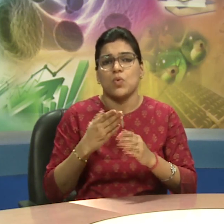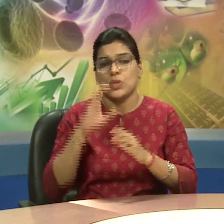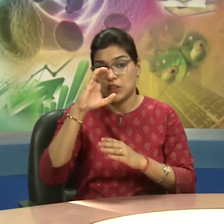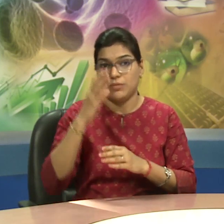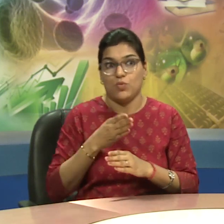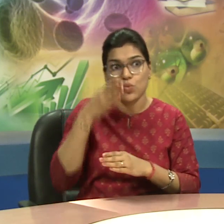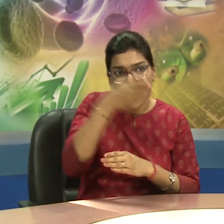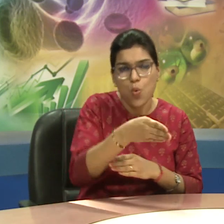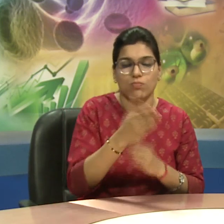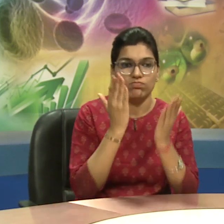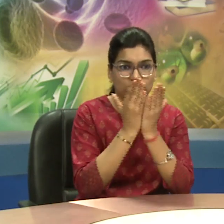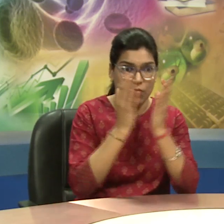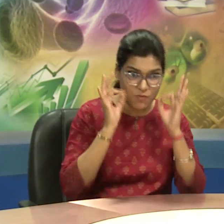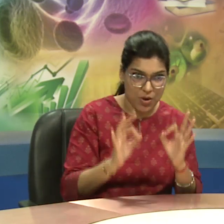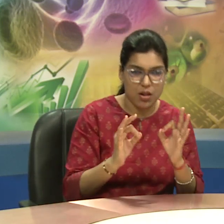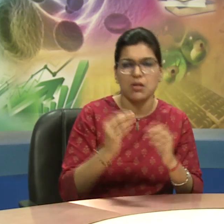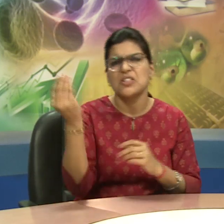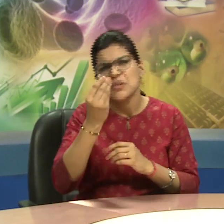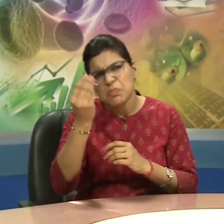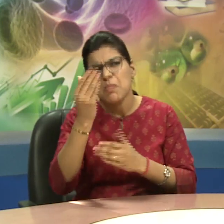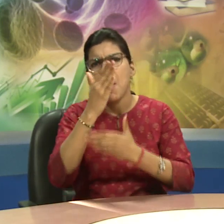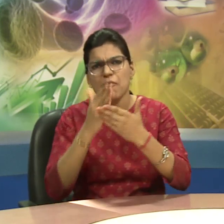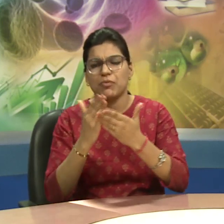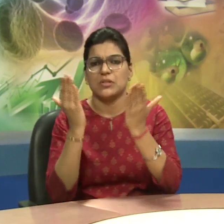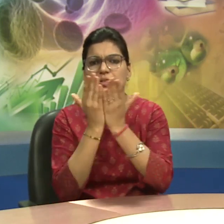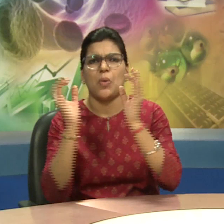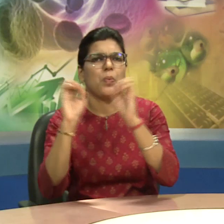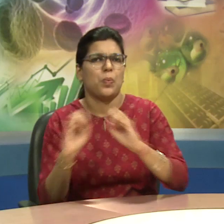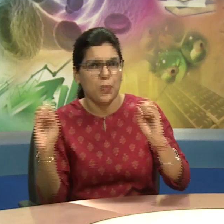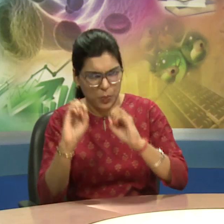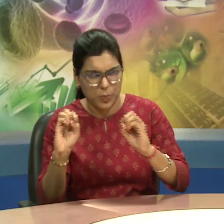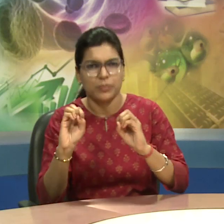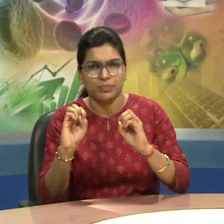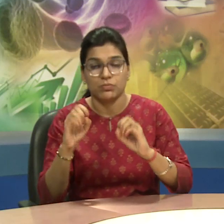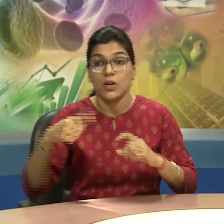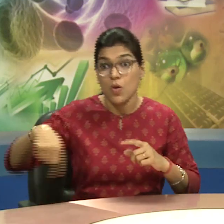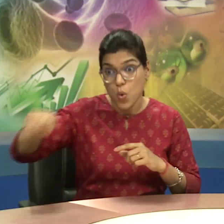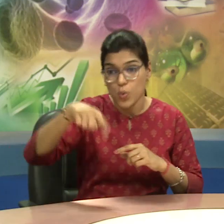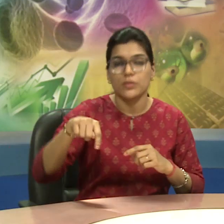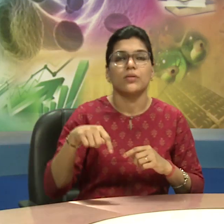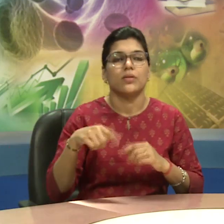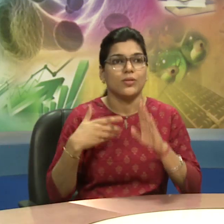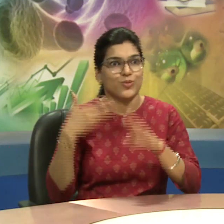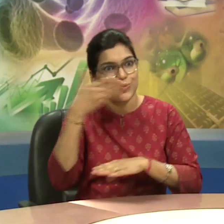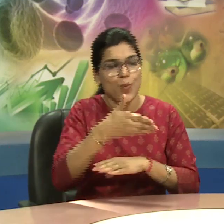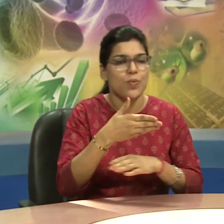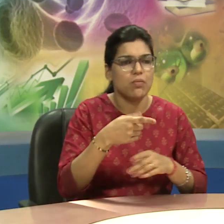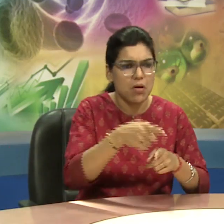malpractices and exploitation of consumers, consumer